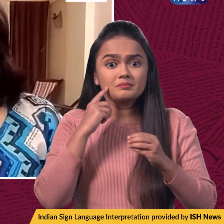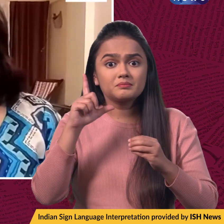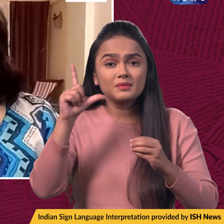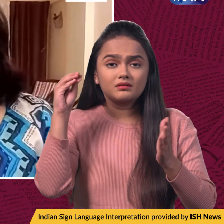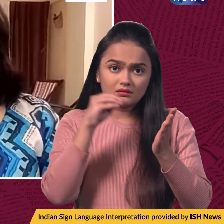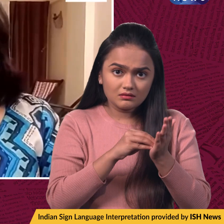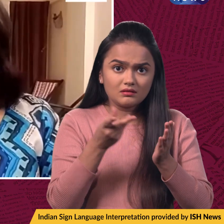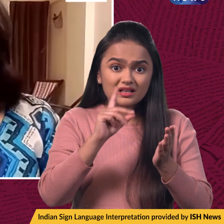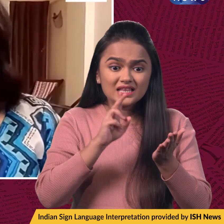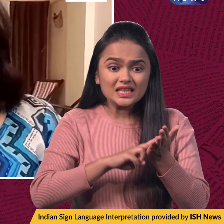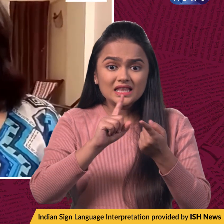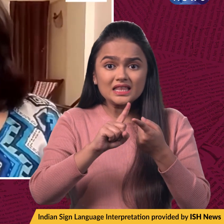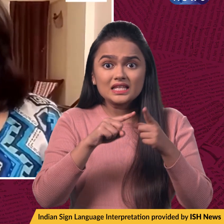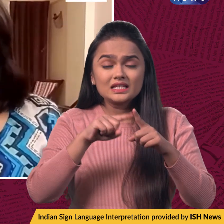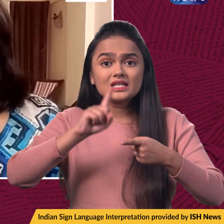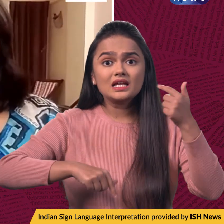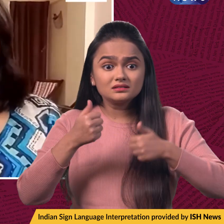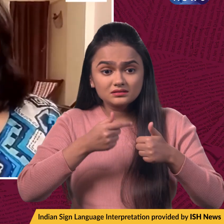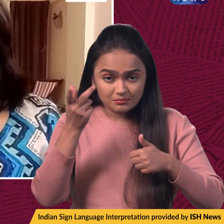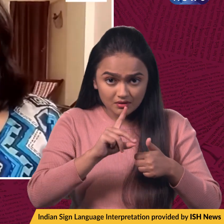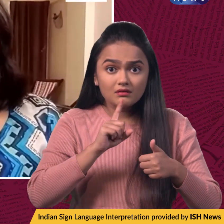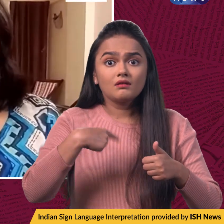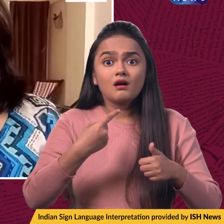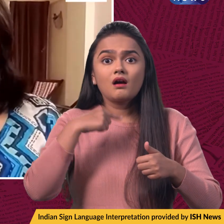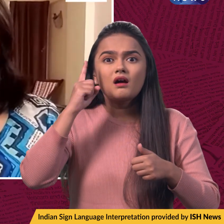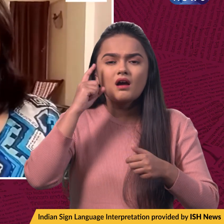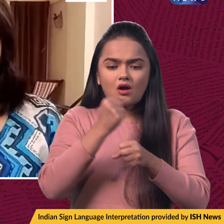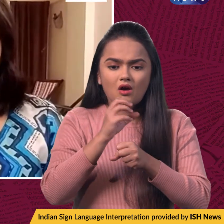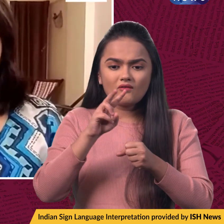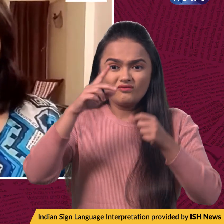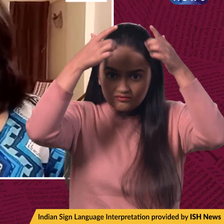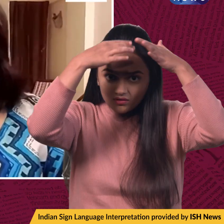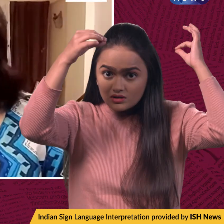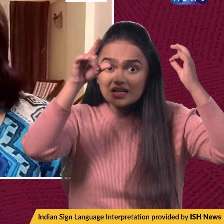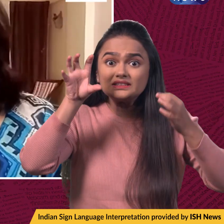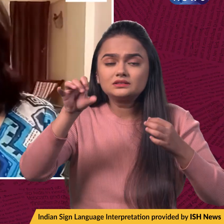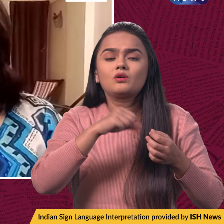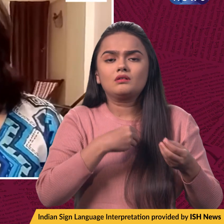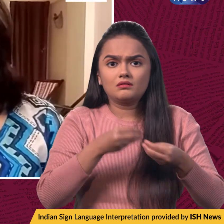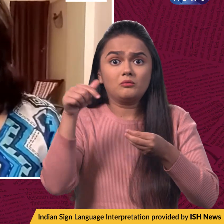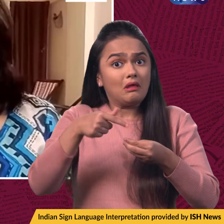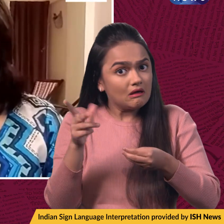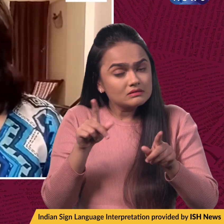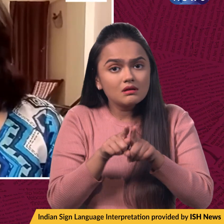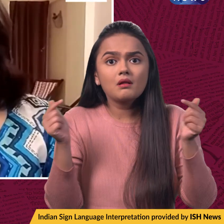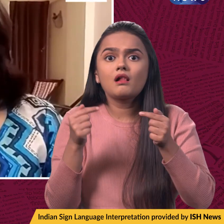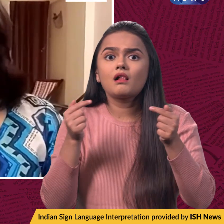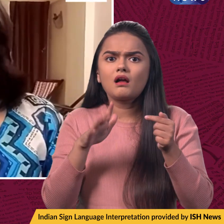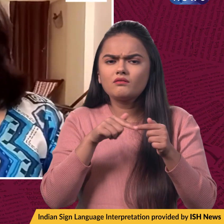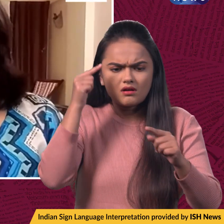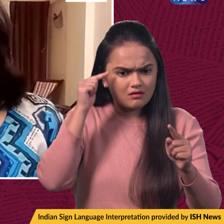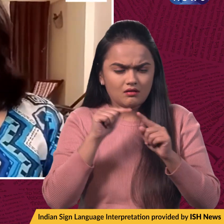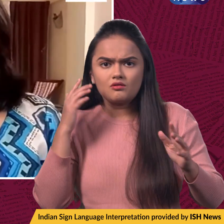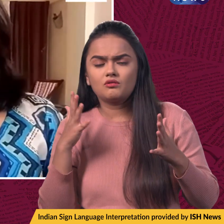to exempt the state from the NEET exam and send it to the governor of the state. Now, there has been some controversy over this bill